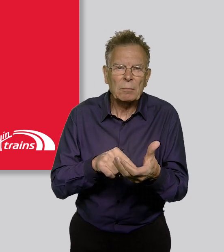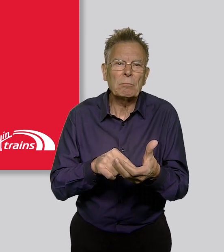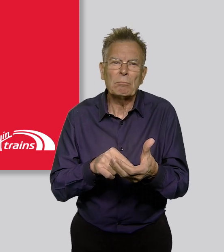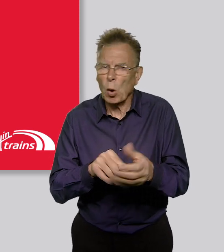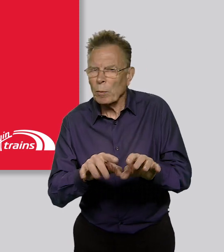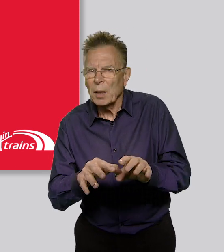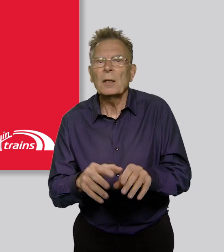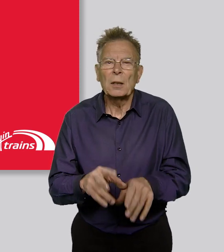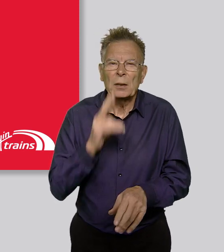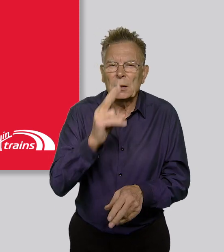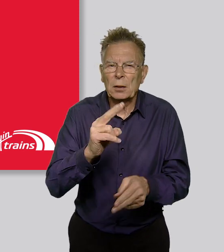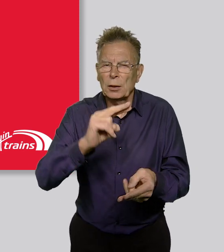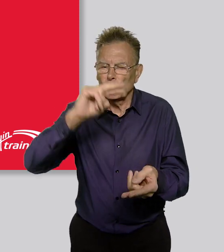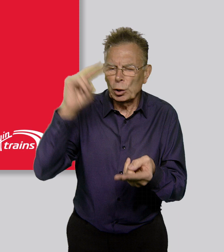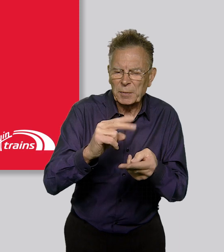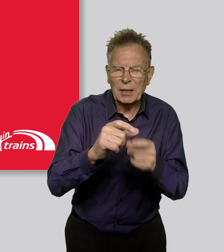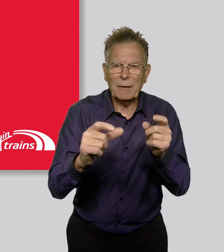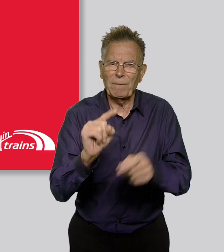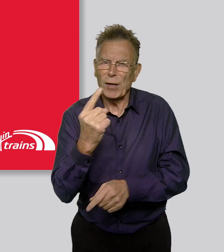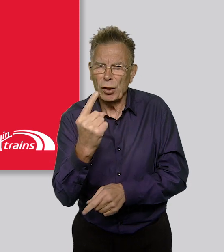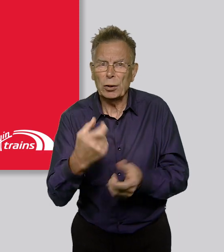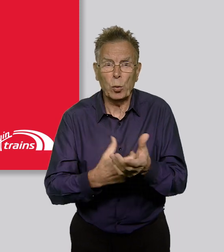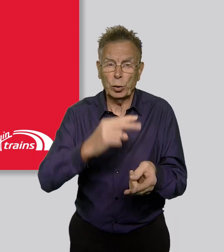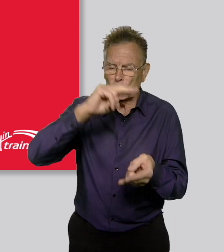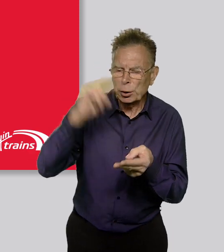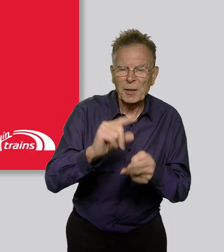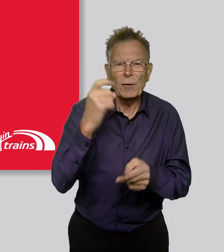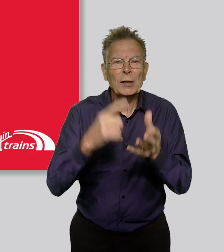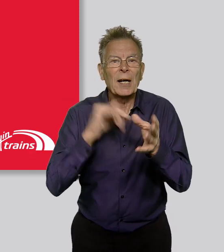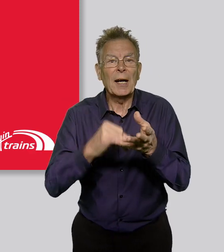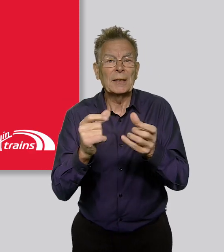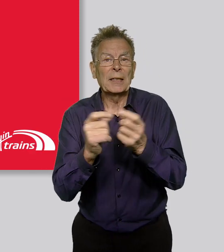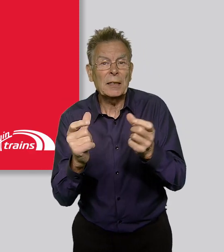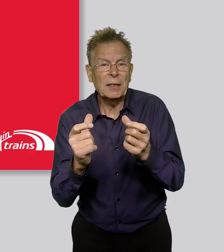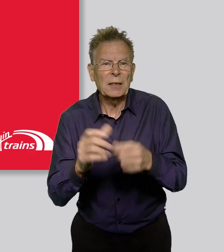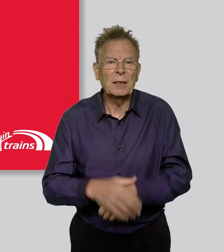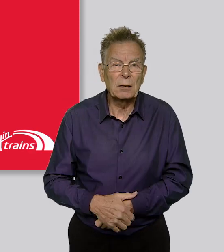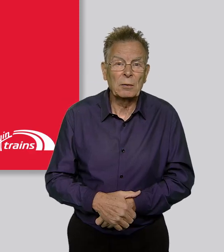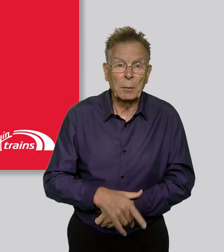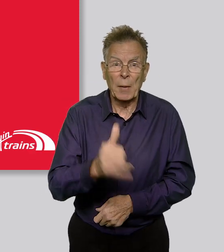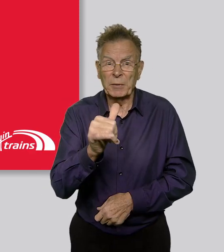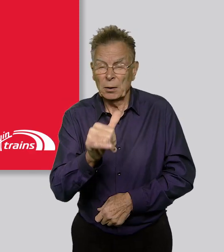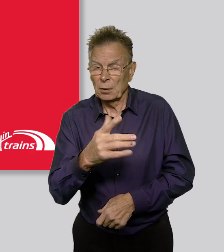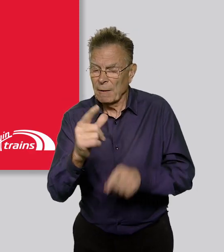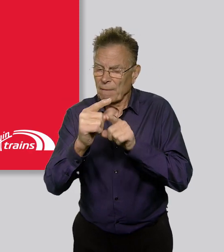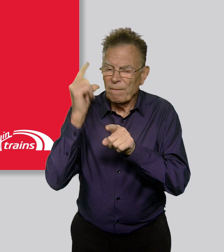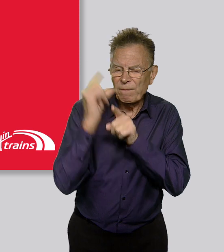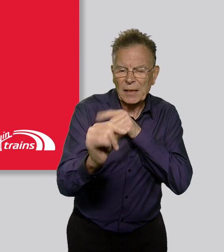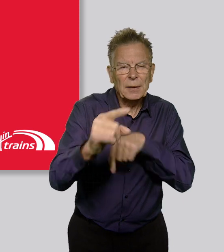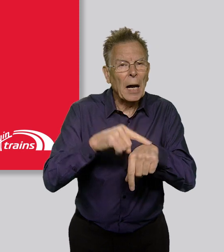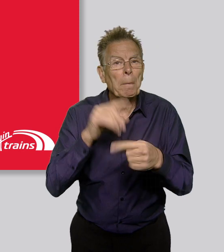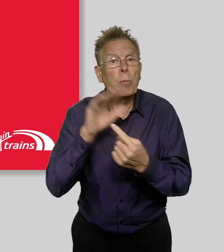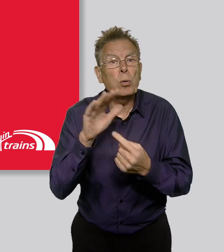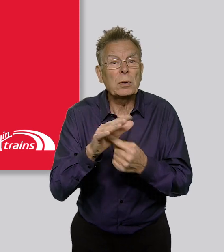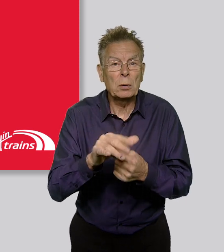On our slick new site, you'll always see the cheapest tickets first, including the cheapest first class option.